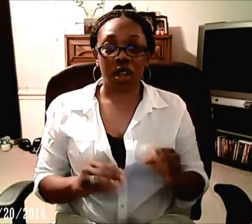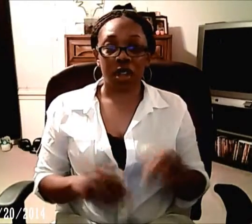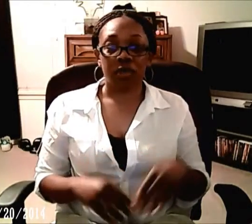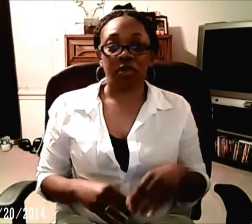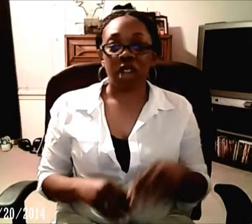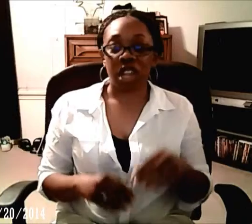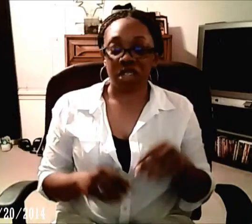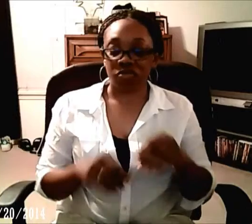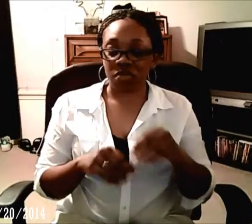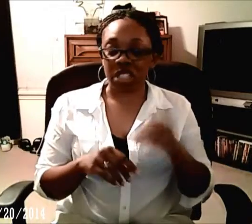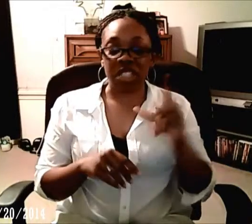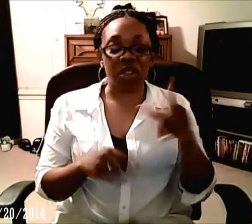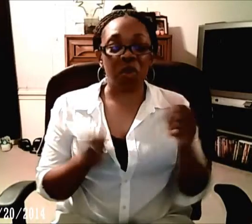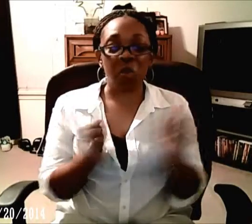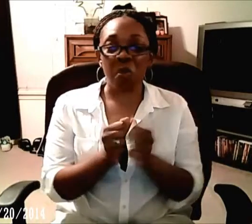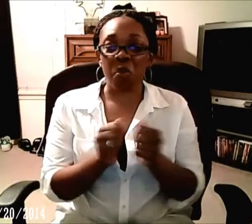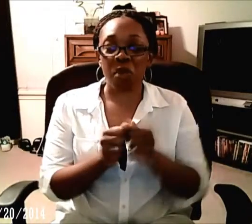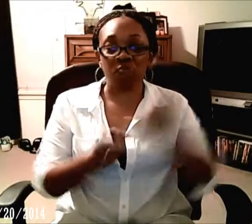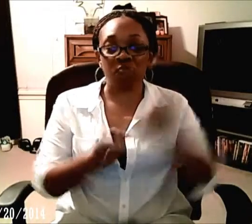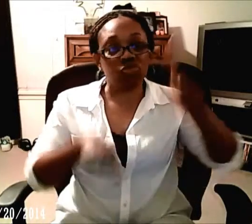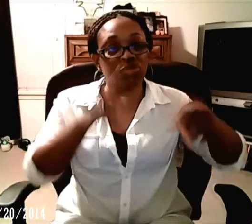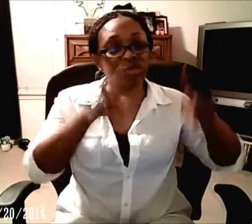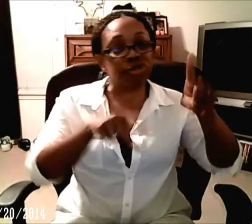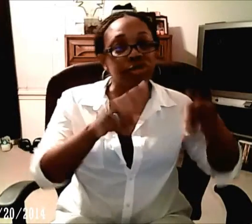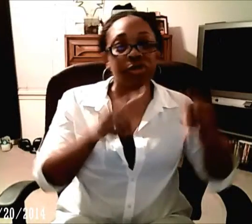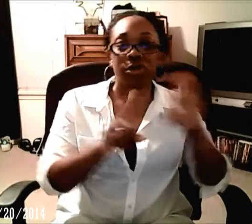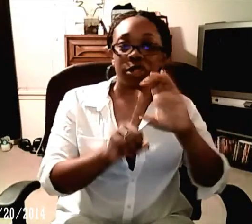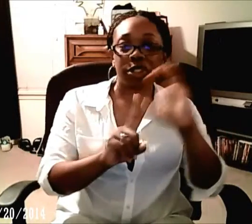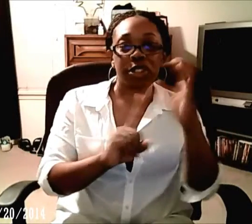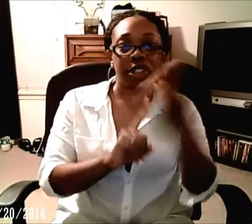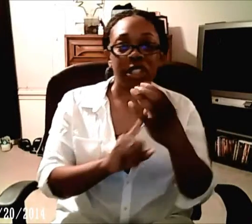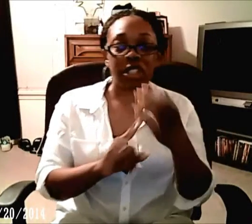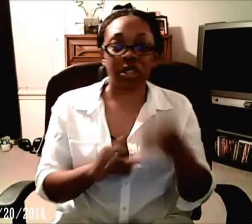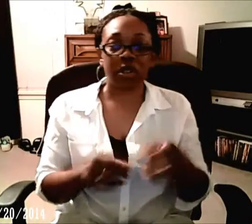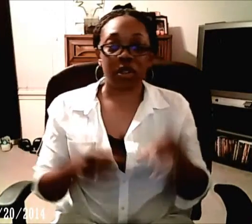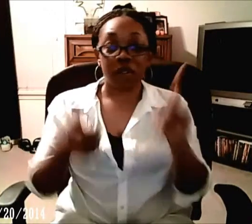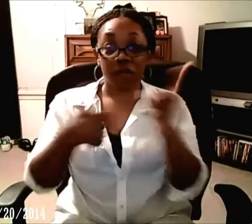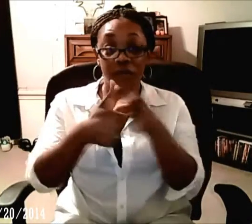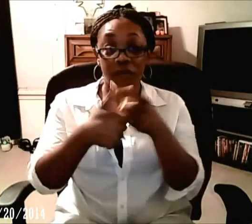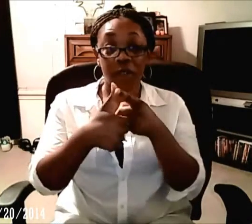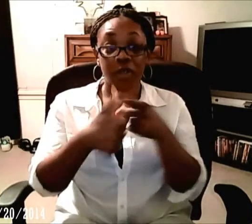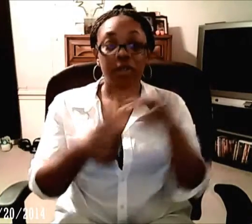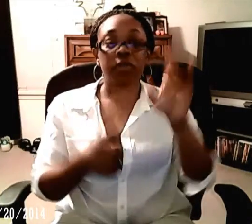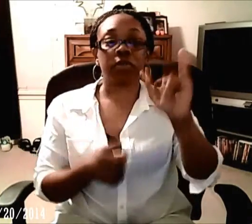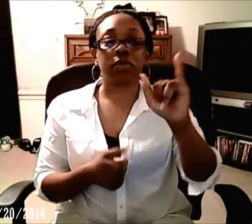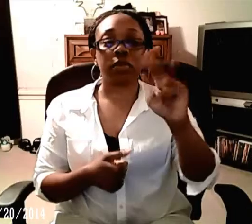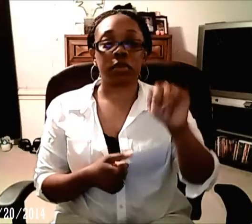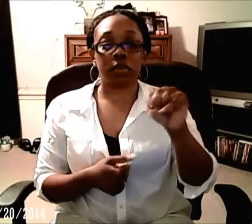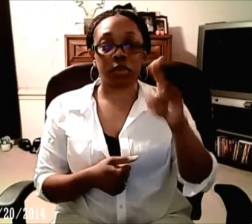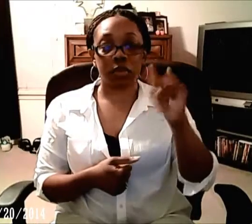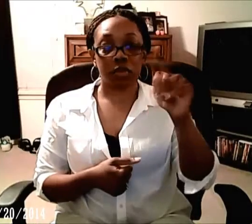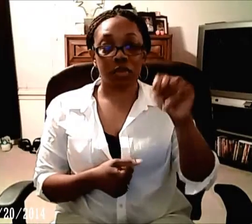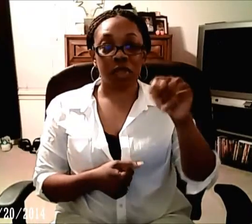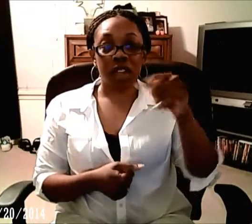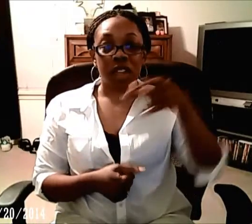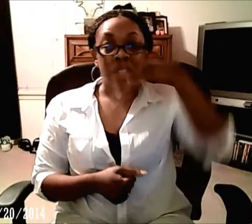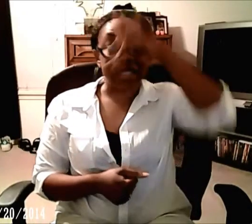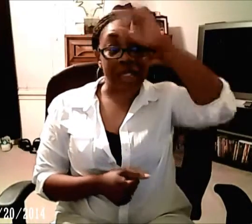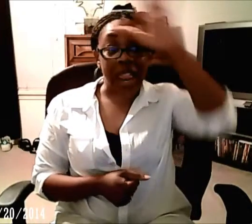different conditions. So the Inuit are actually way up in Alaska and northern Canada,